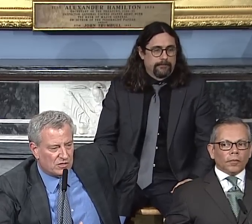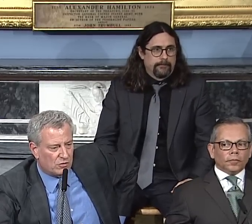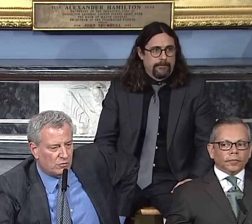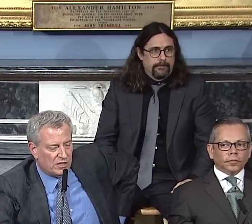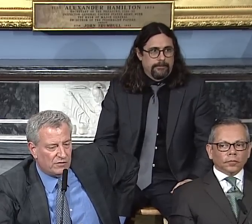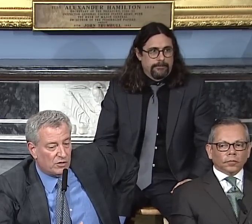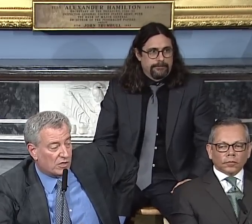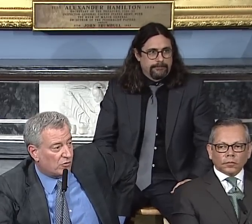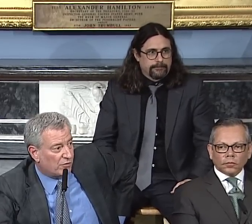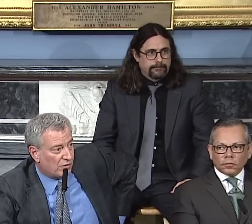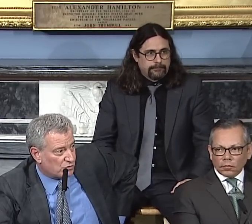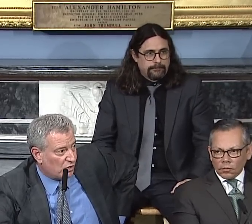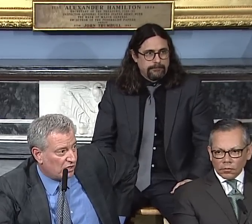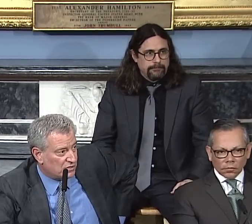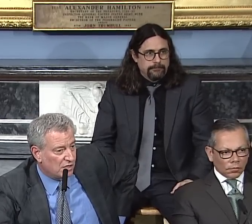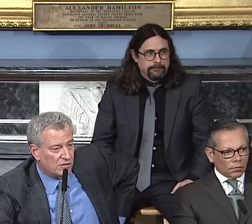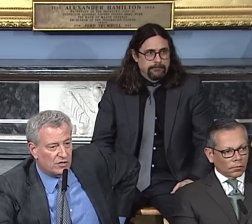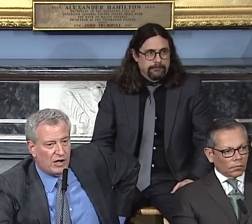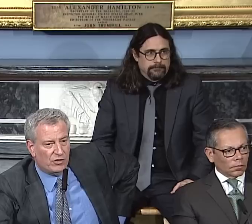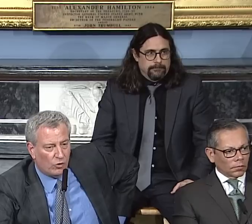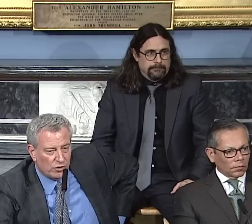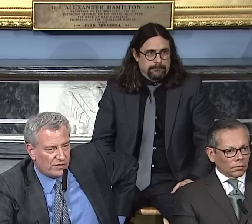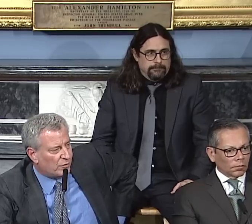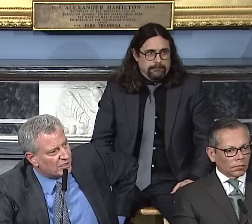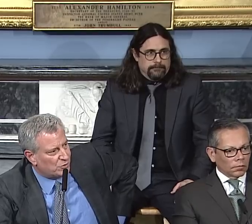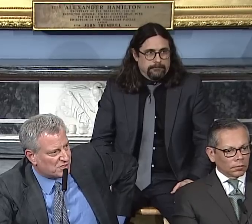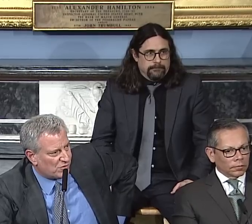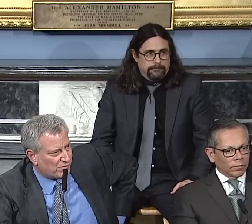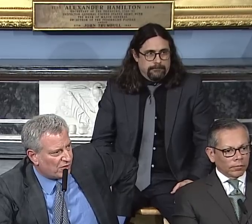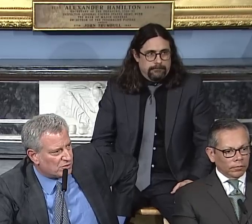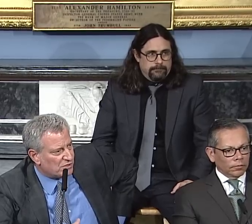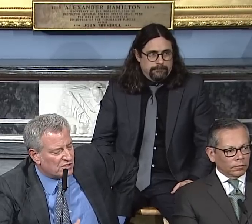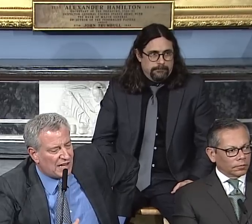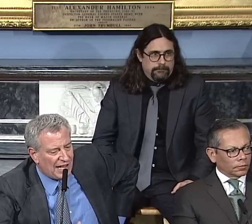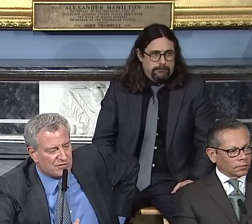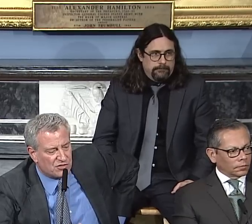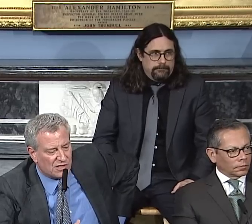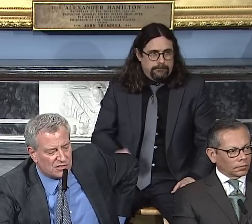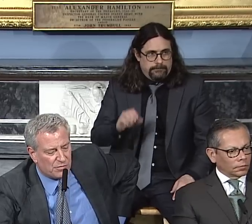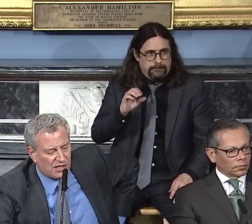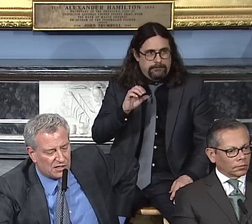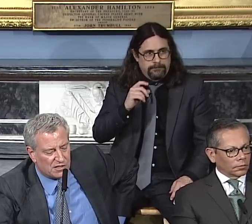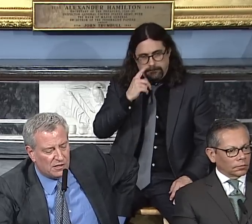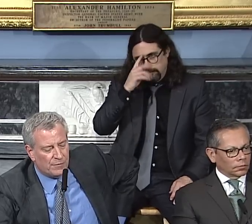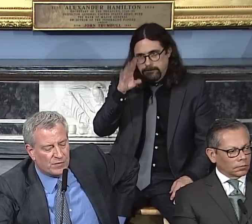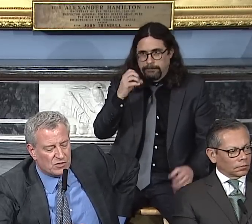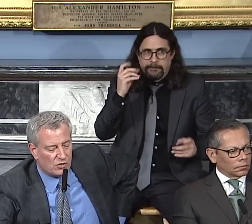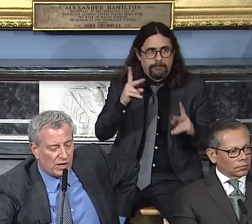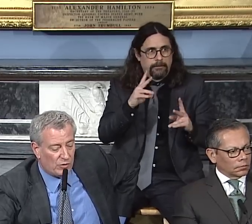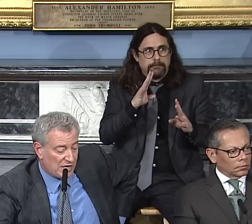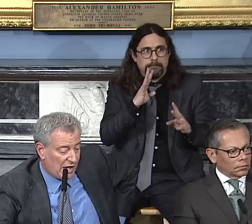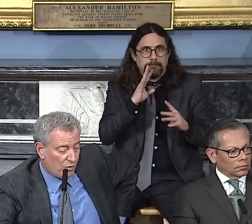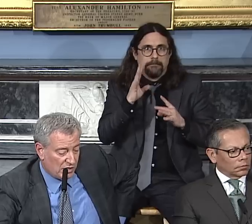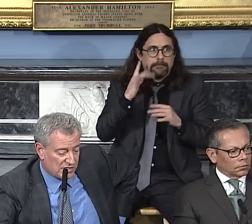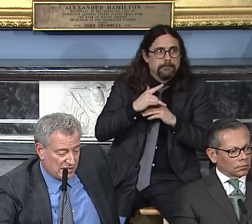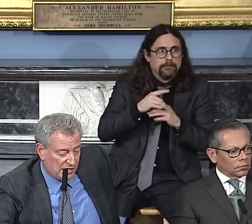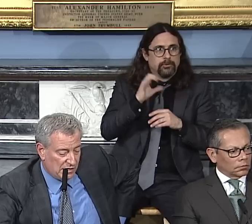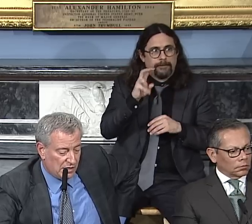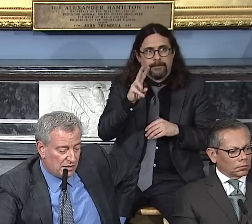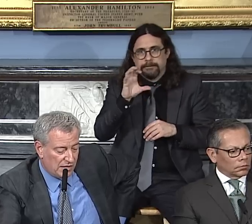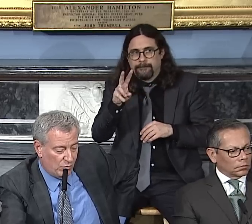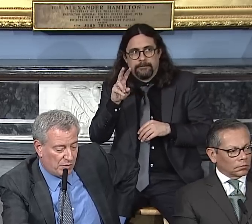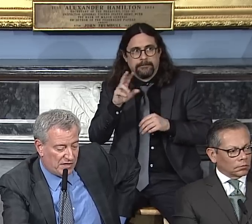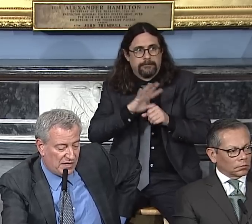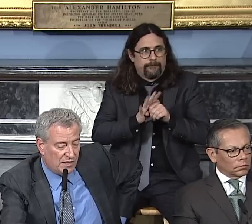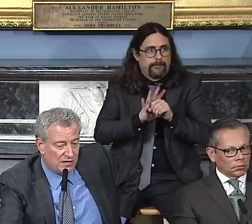we didn't even know what coronavirus was, to now the only thing we can do is coronavirus. We just have to strike some balance. So I would not want to